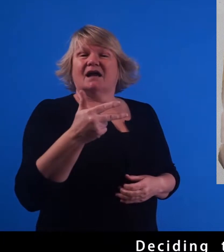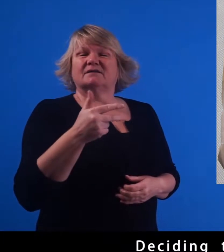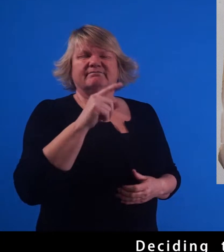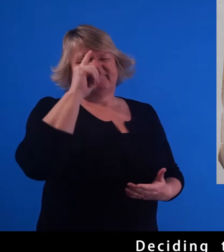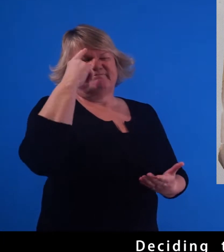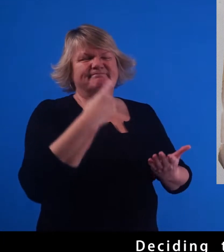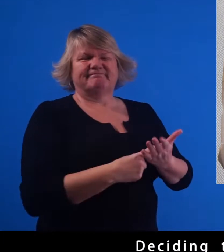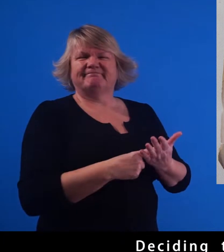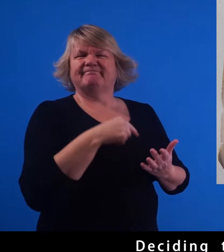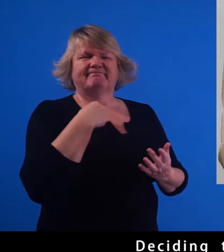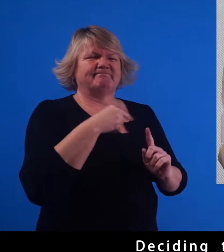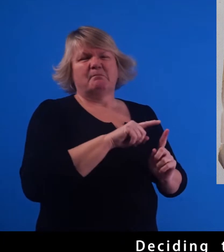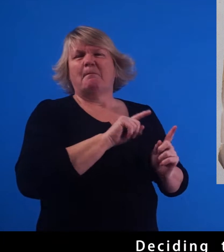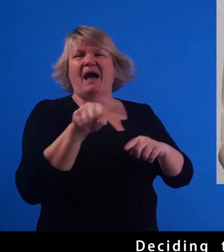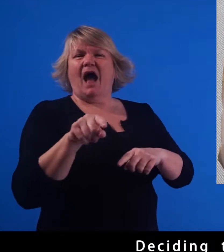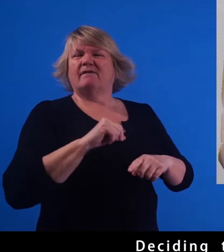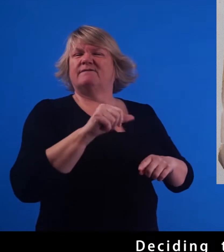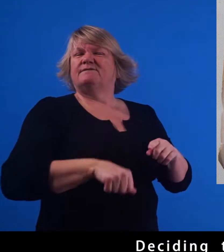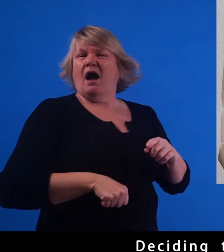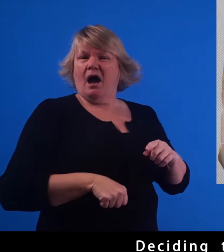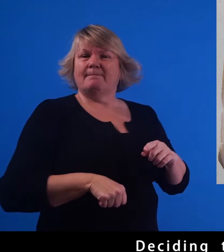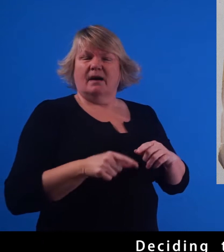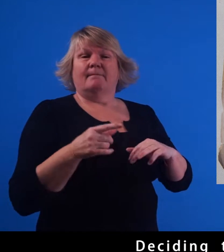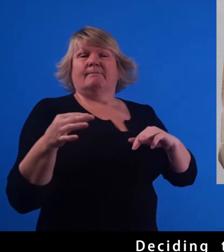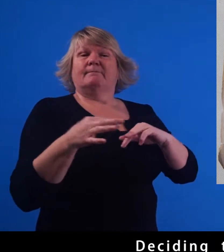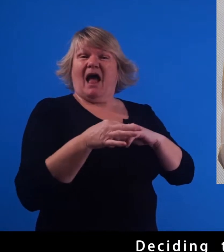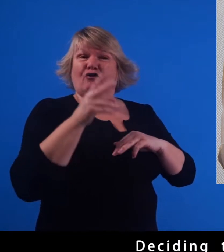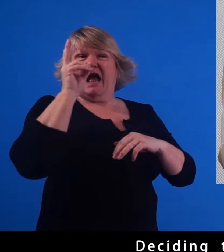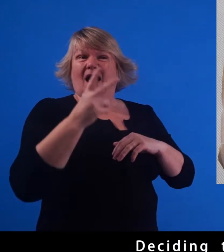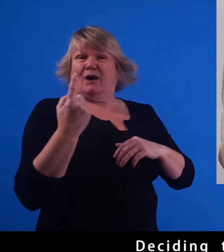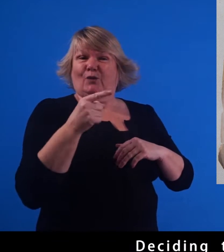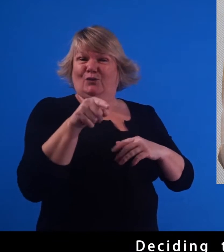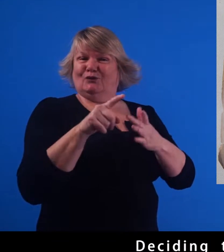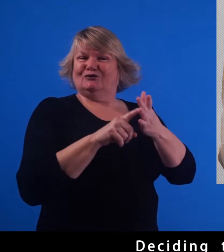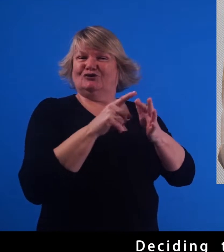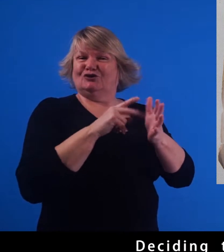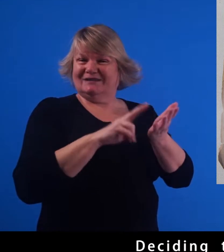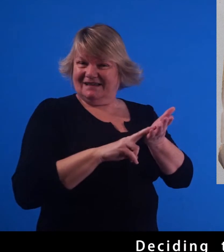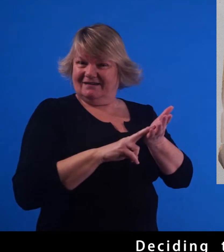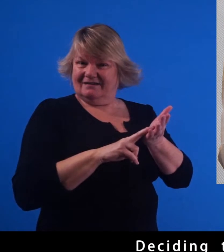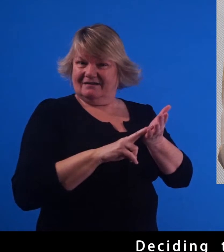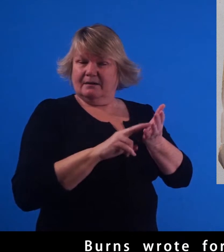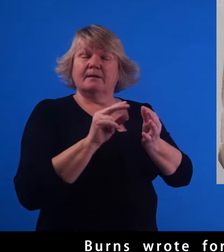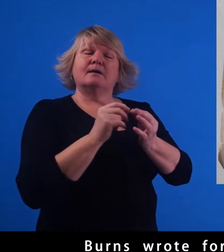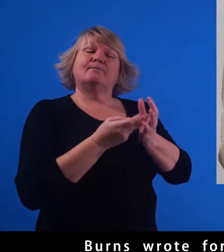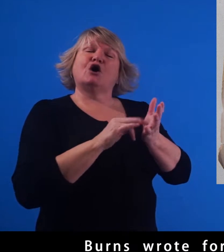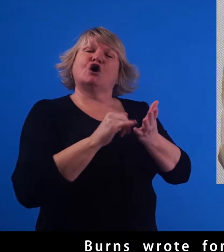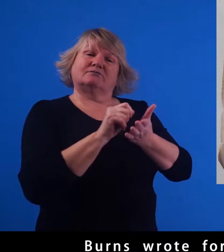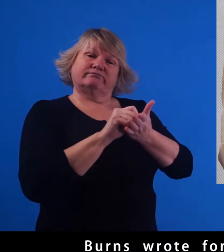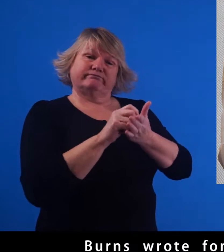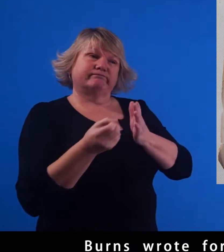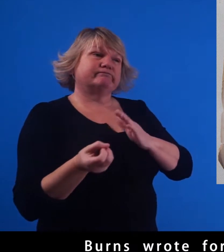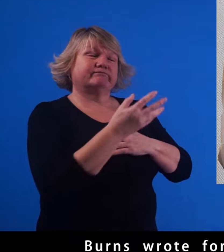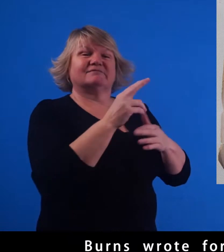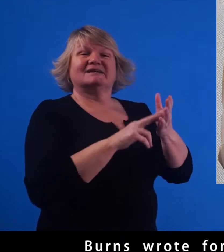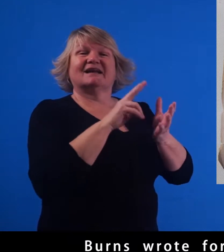Deciding to return to the farm and remarry Jean in 1788, Burns wrote for